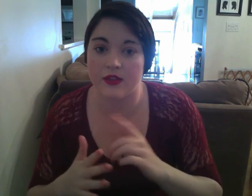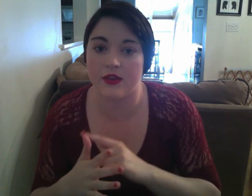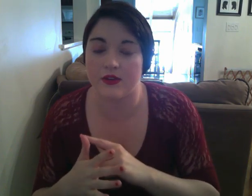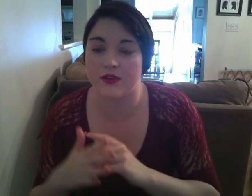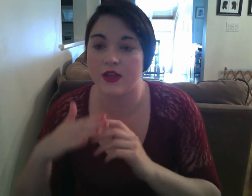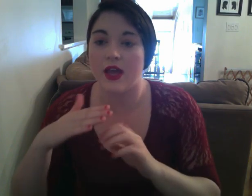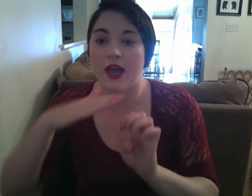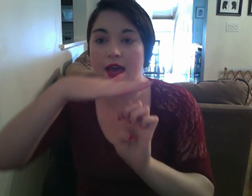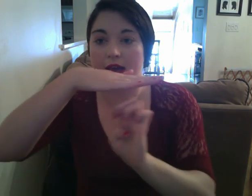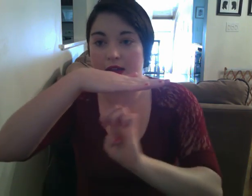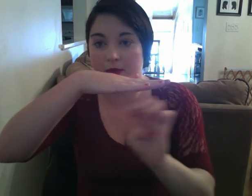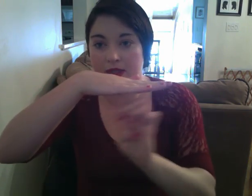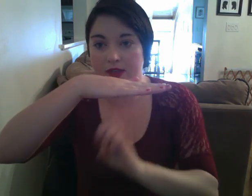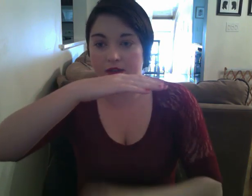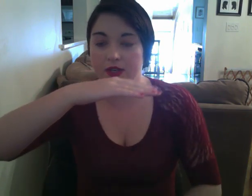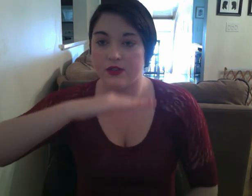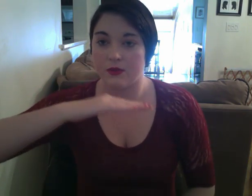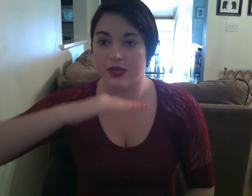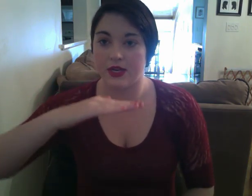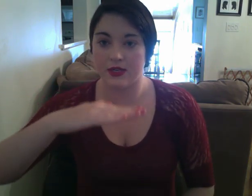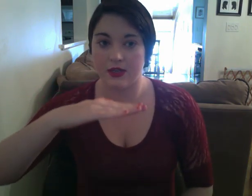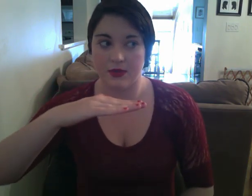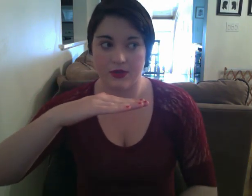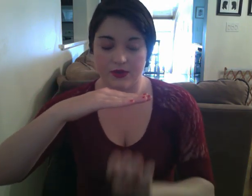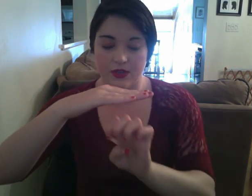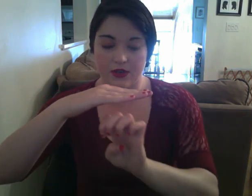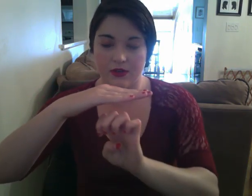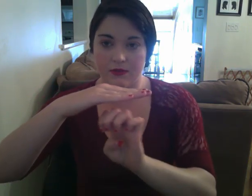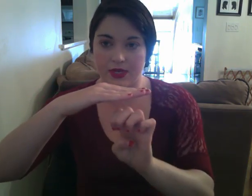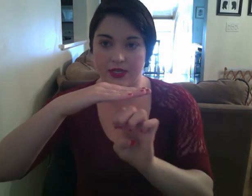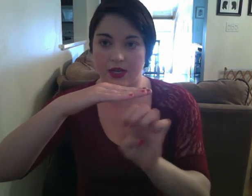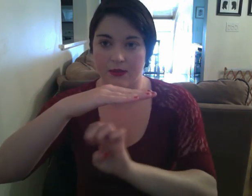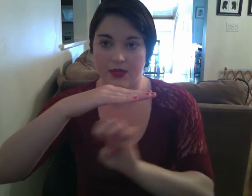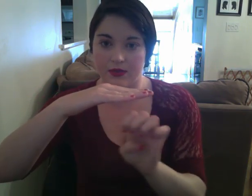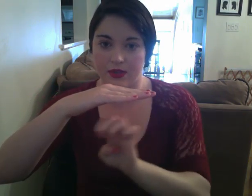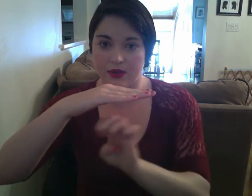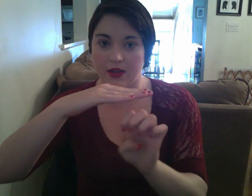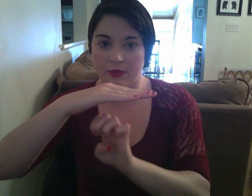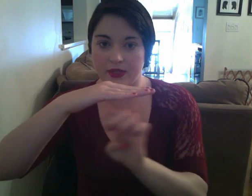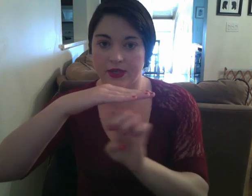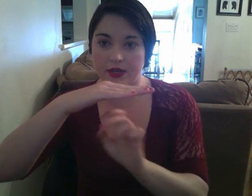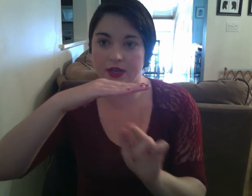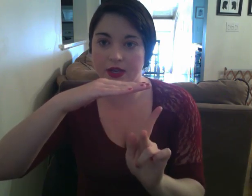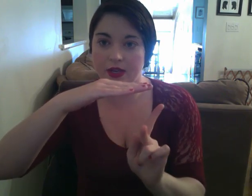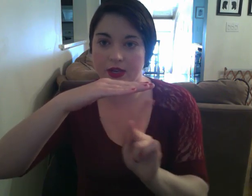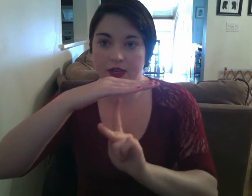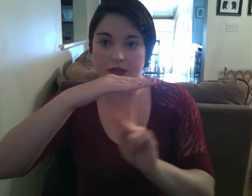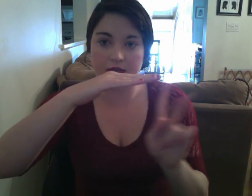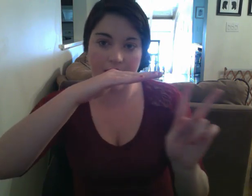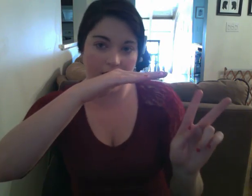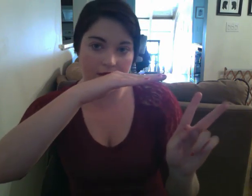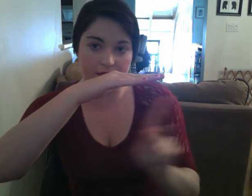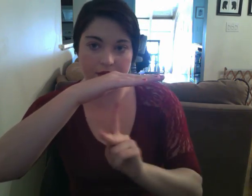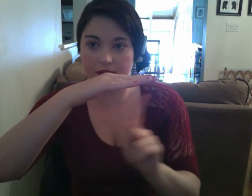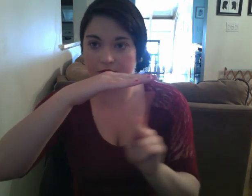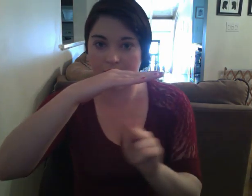there's elementary, so my non-dominant goes here. My non-dominant goes here, elementary, K for kindergarten,